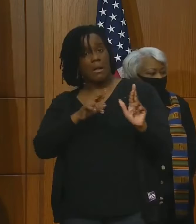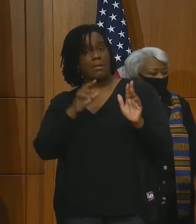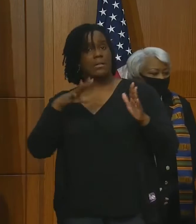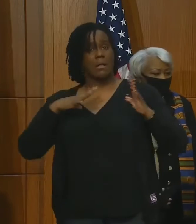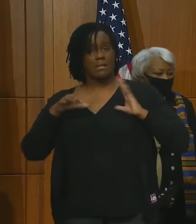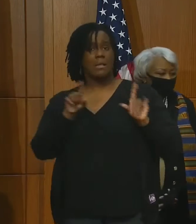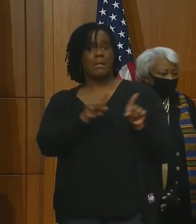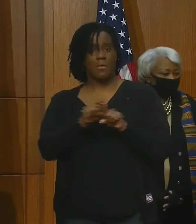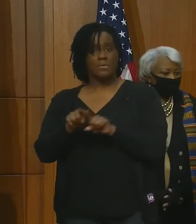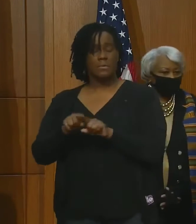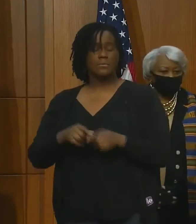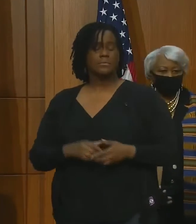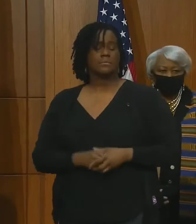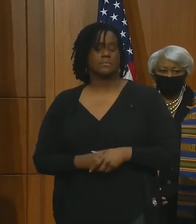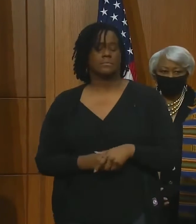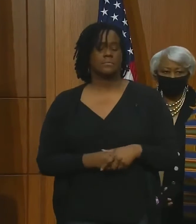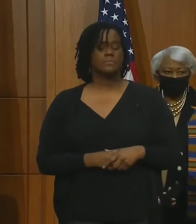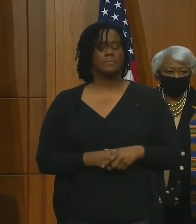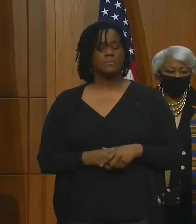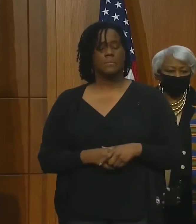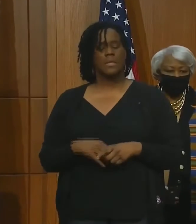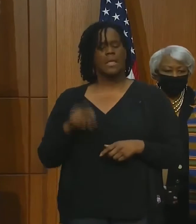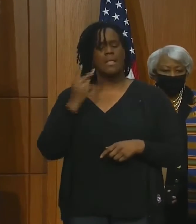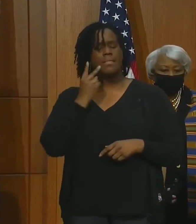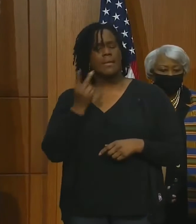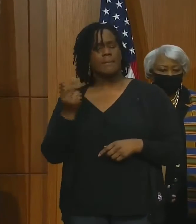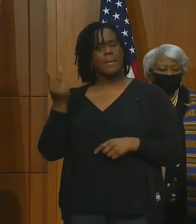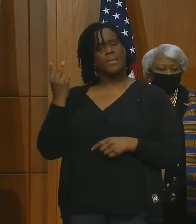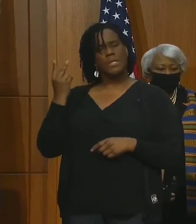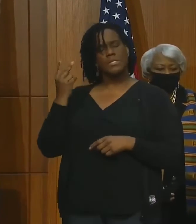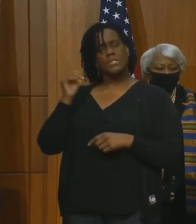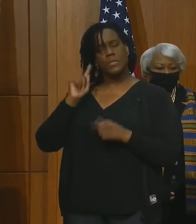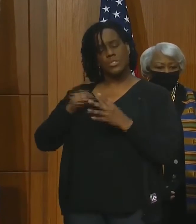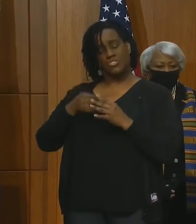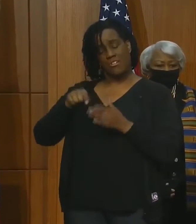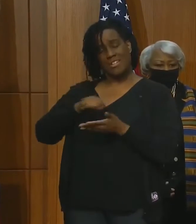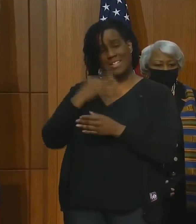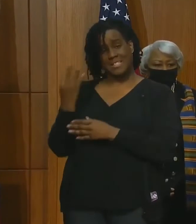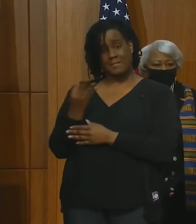well. The commemoration will start this